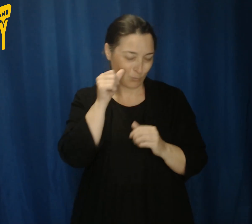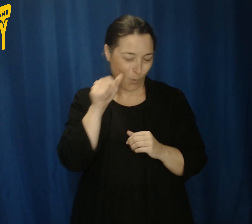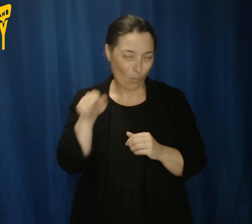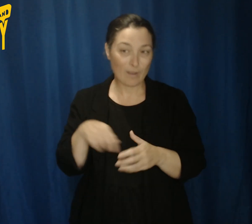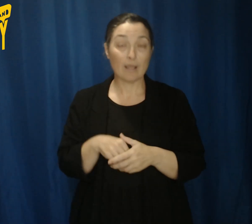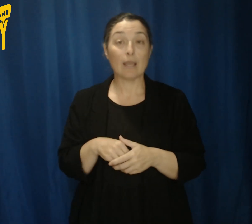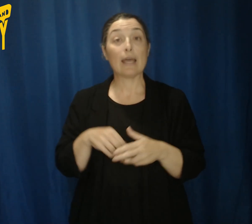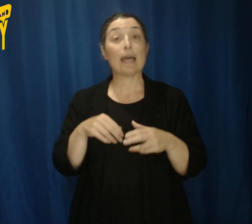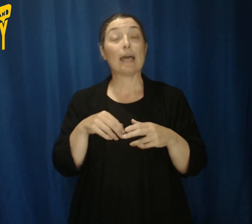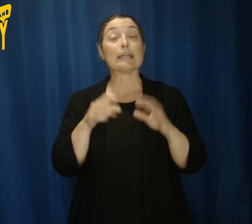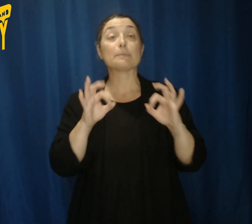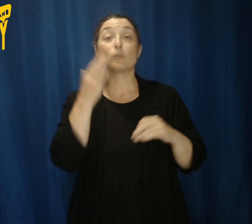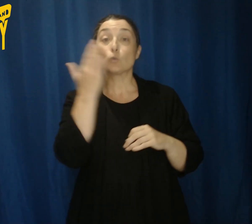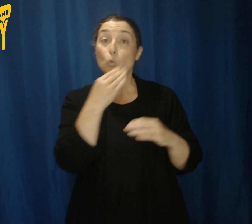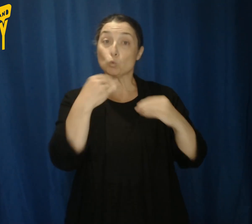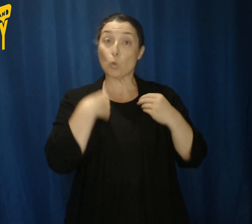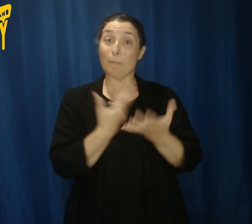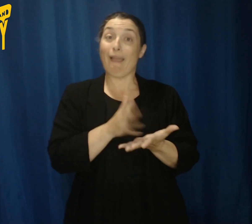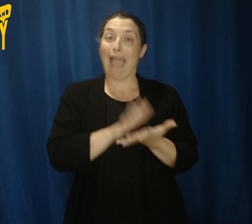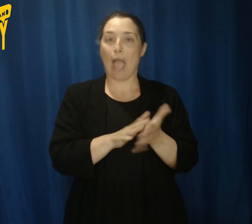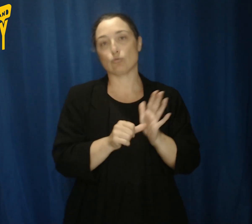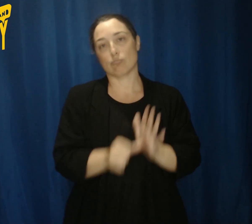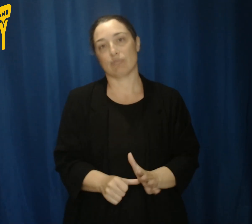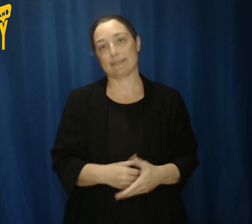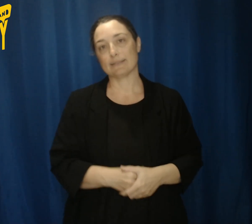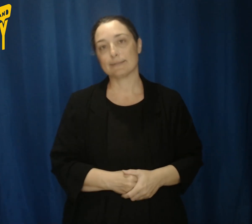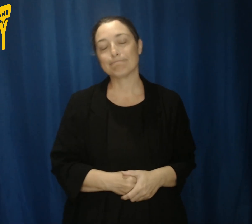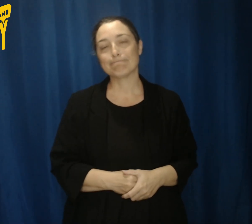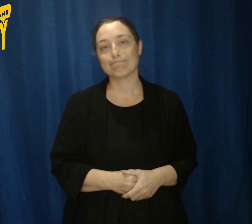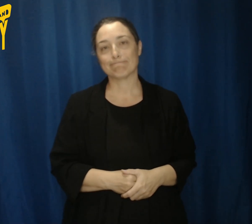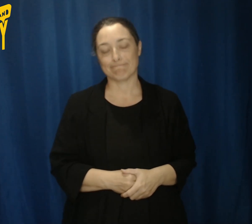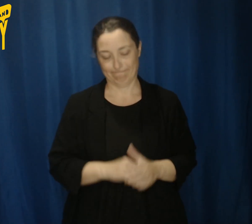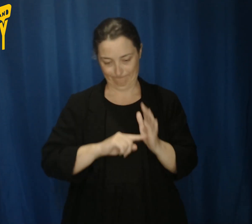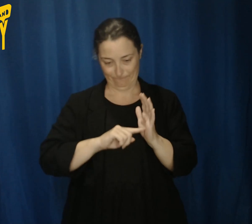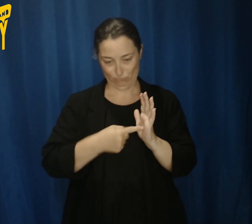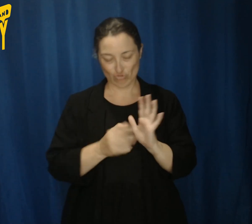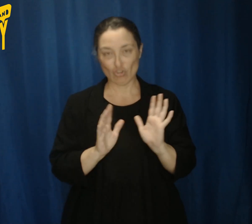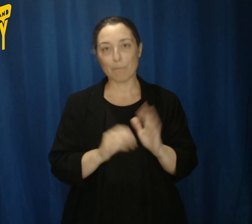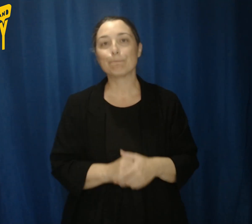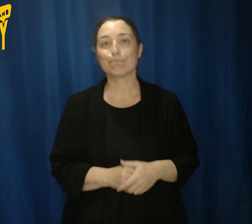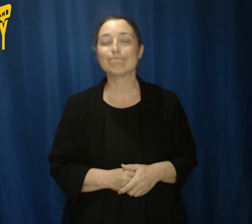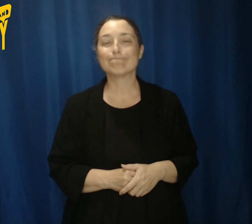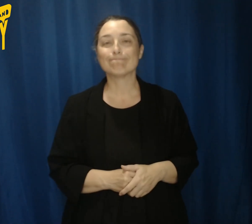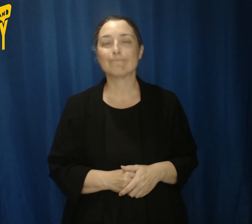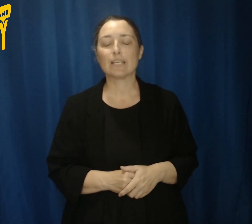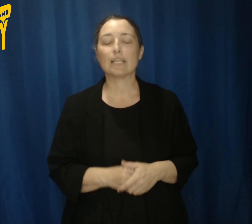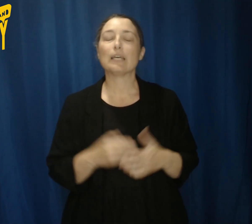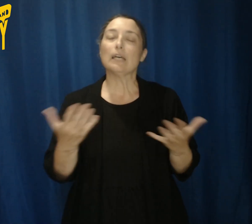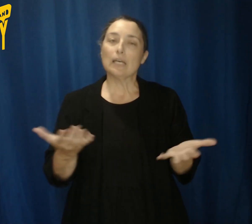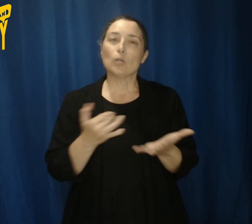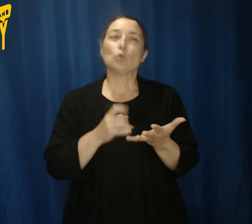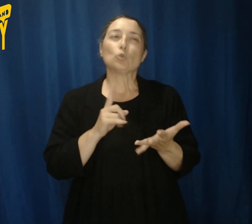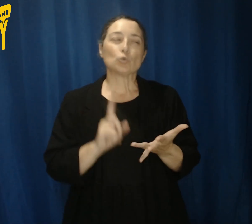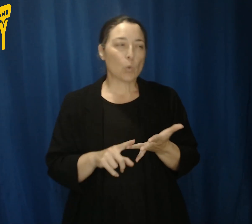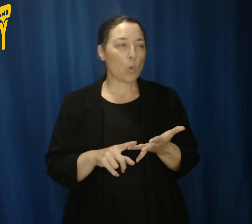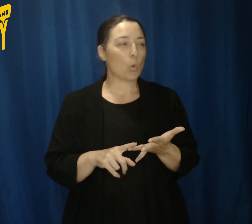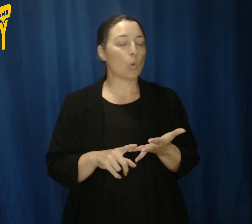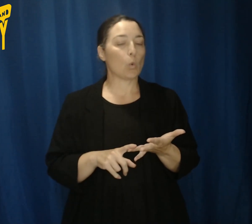be depressed. Full stop. So as I was getting this really emotional material from the